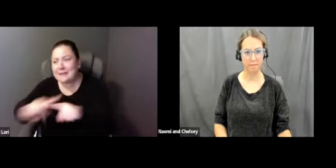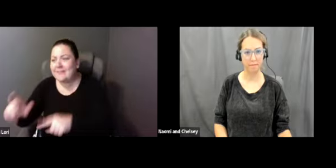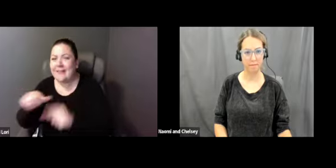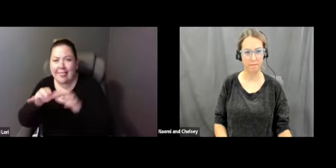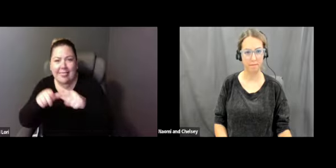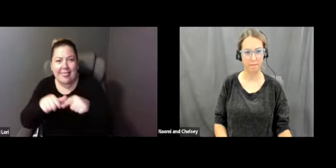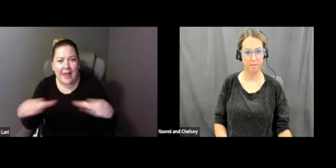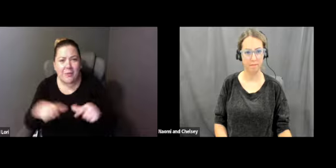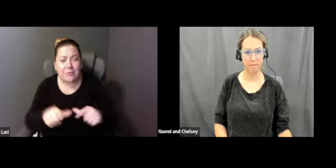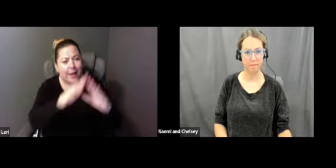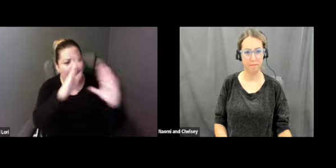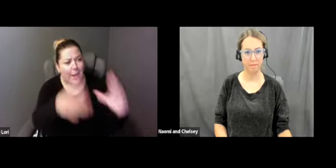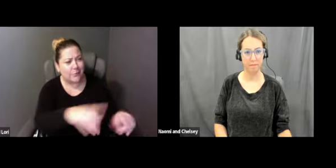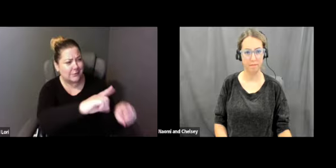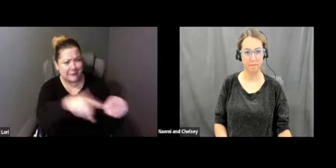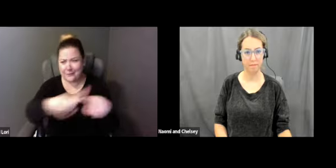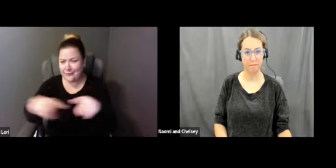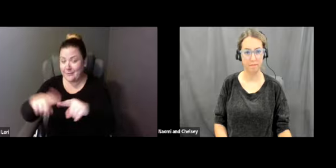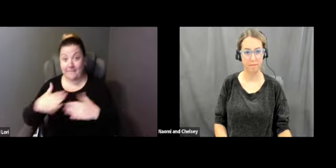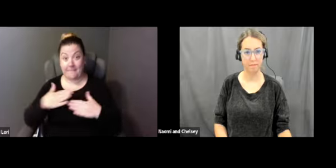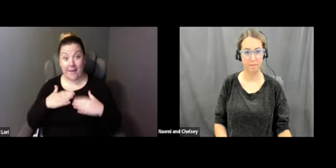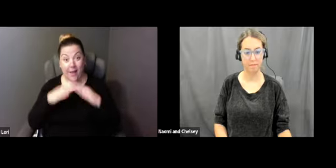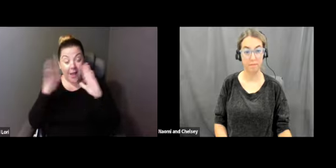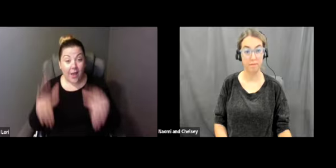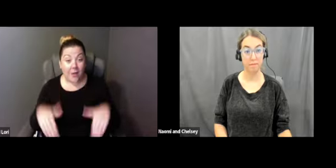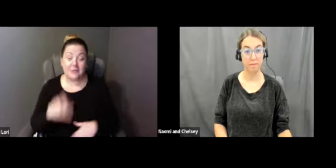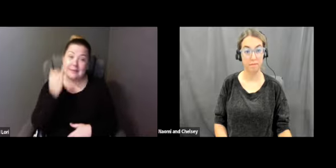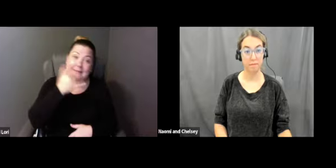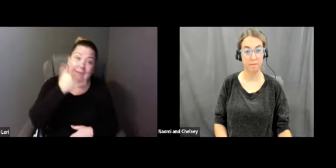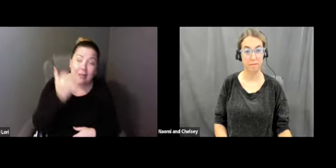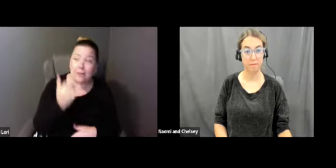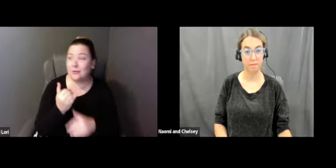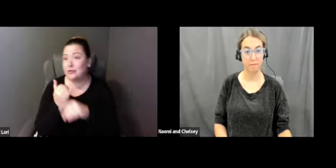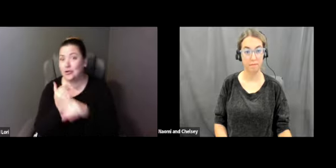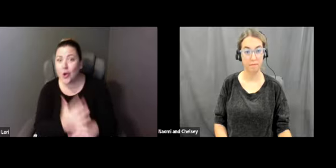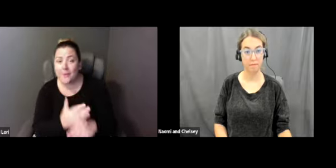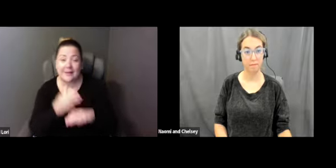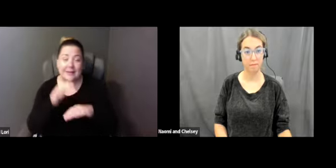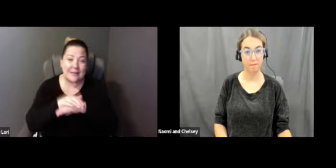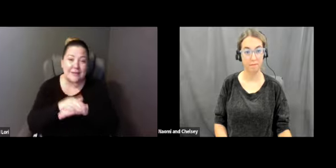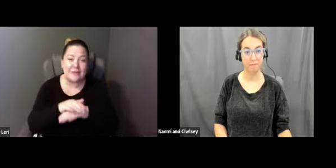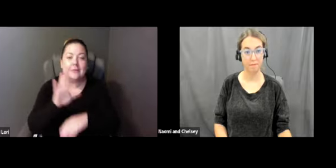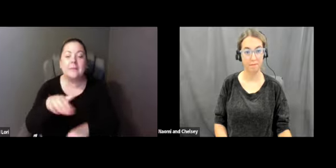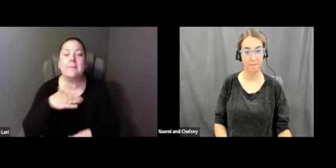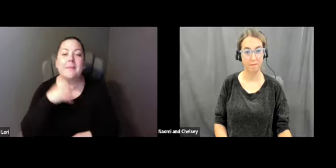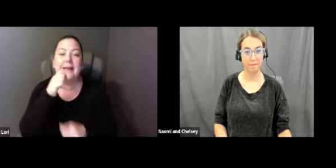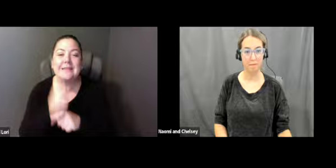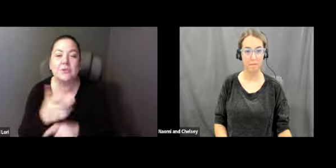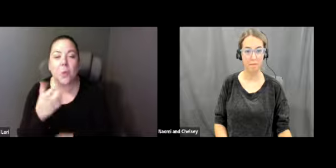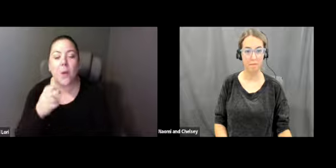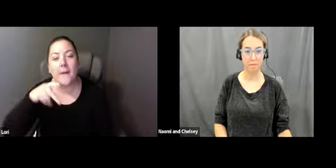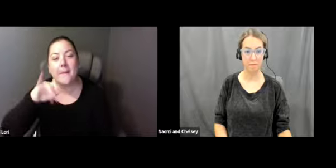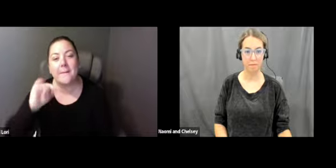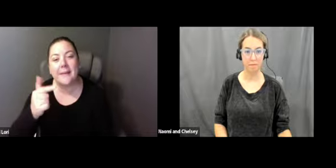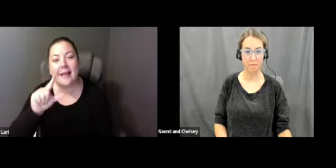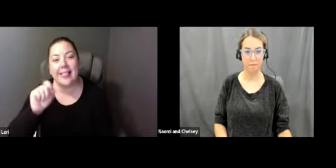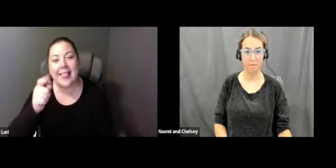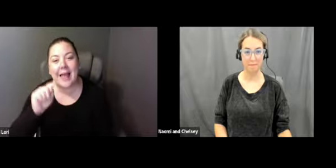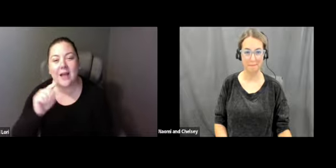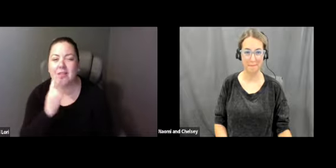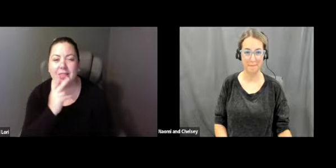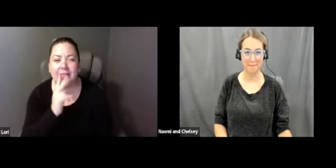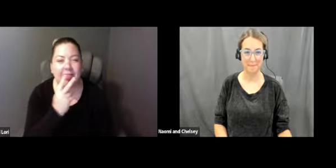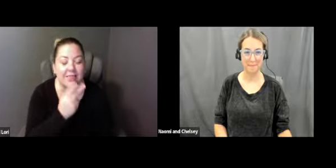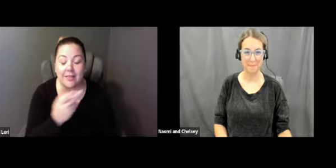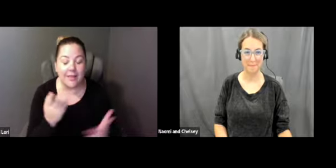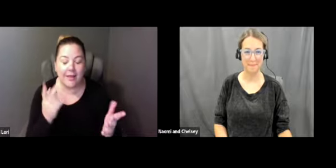my home, we had Italian, we had German, we had English. My sister wished for Pig Latin. I could never do it. I cannot get the letters. I can't see